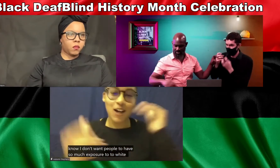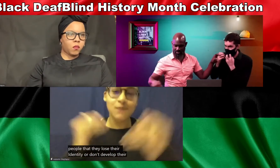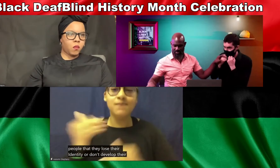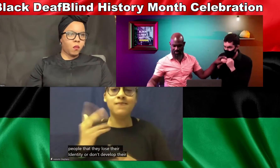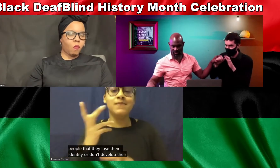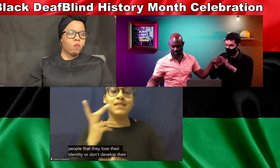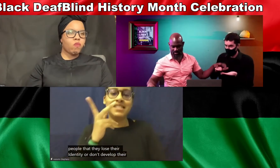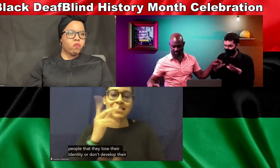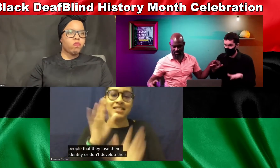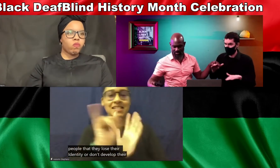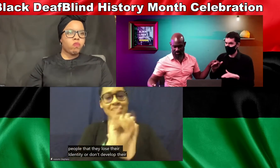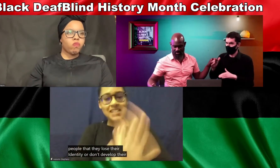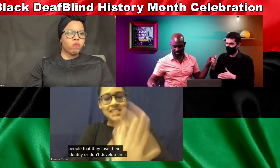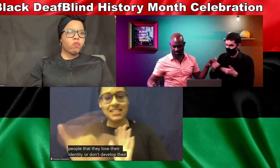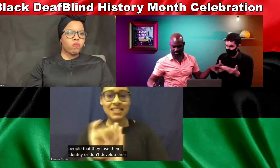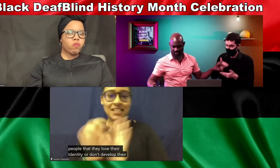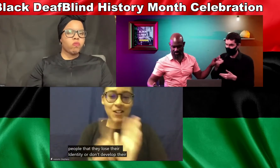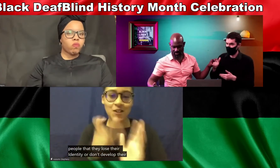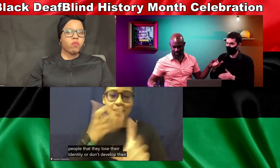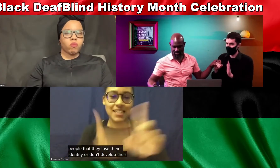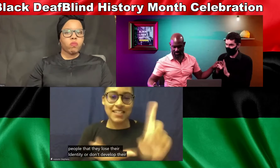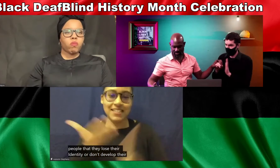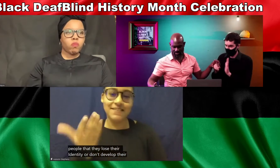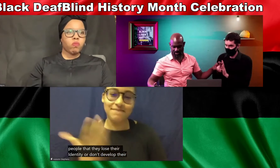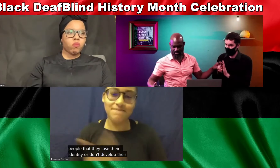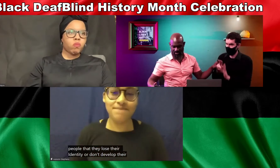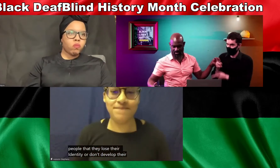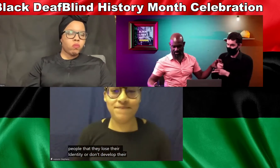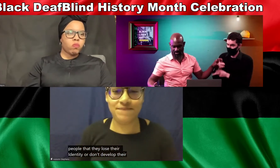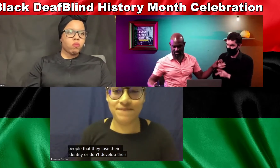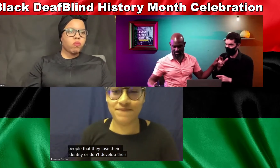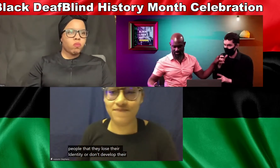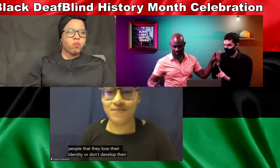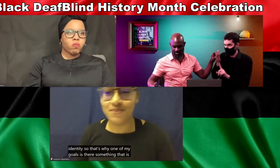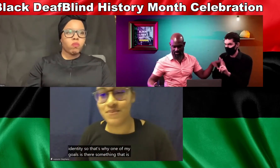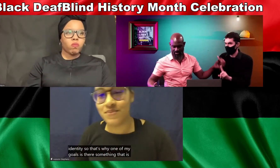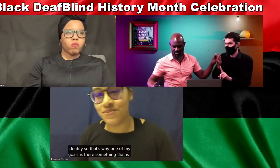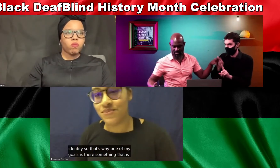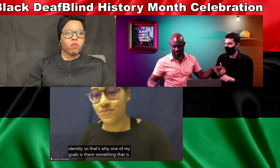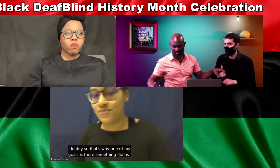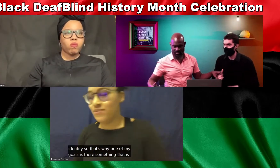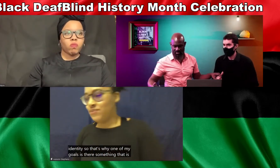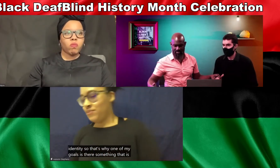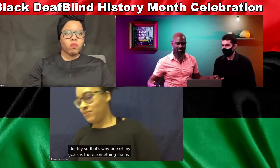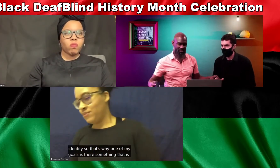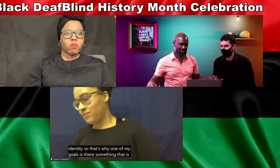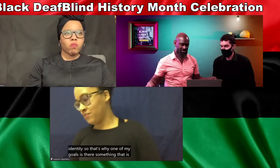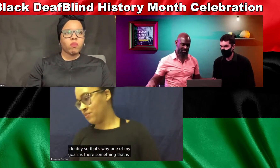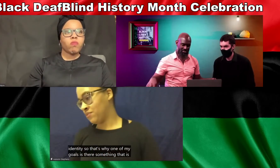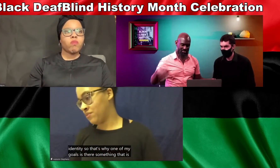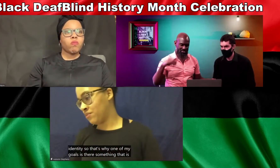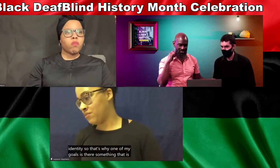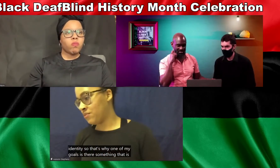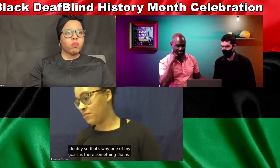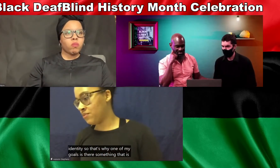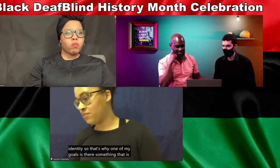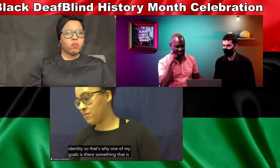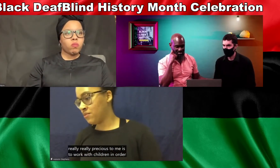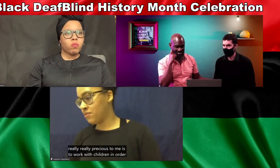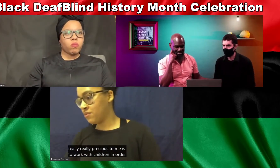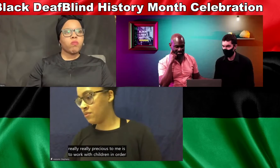one of my goals is, or something that feels really, really precious to me, is to work with children in order for them to develop